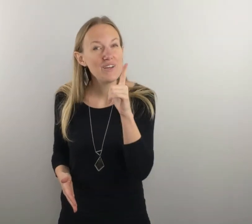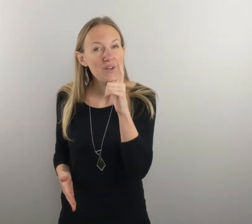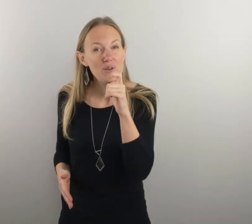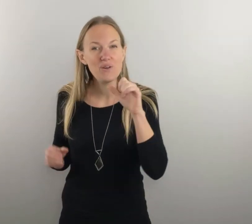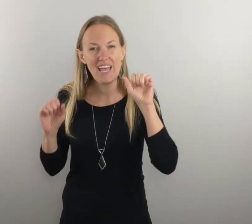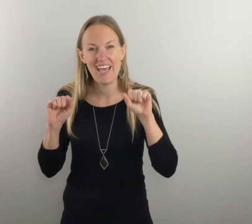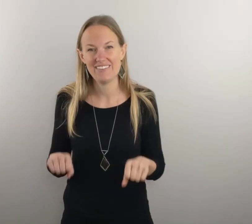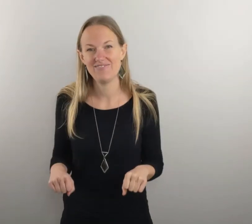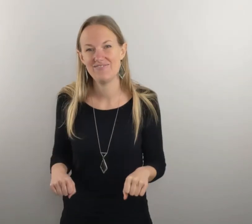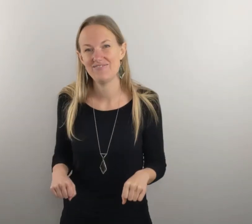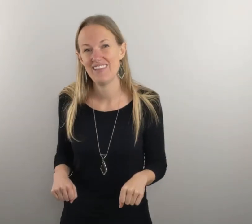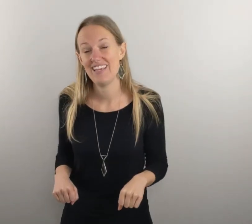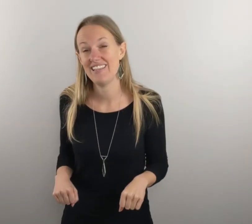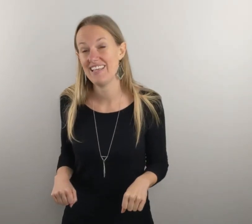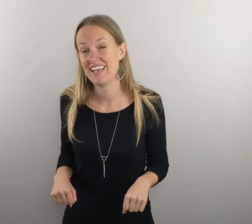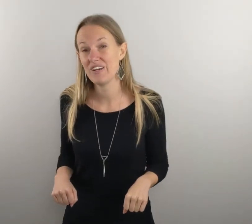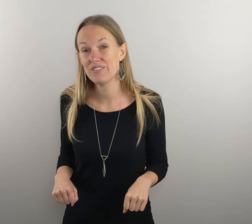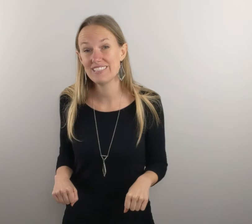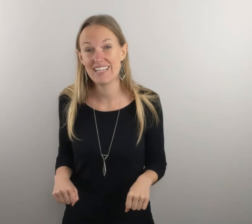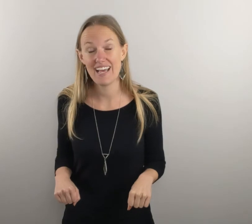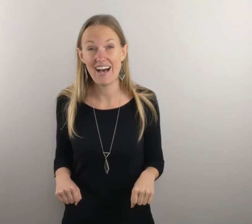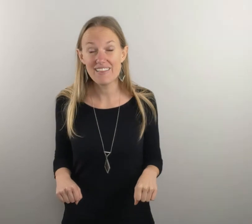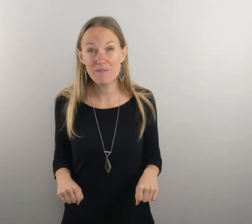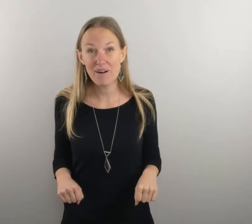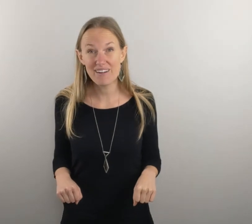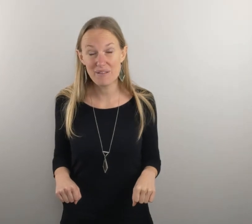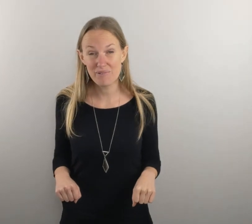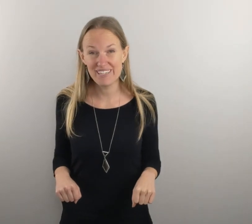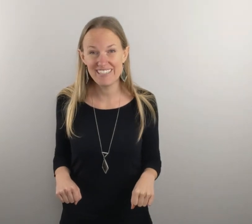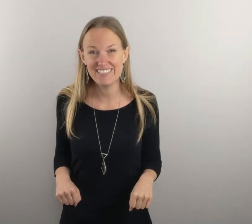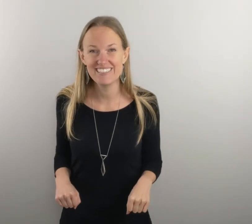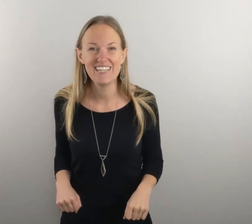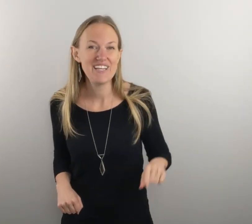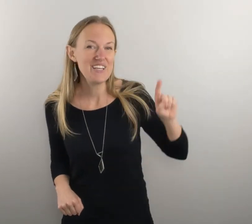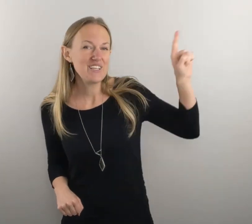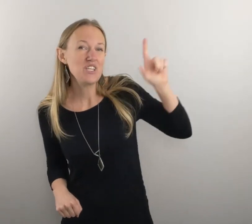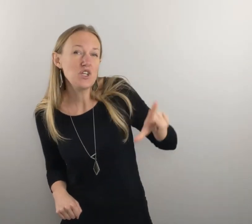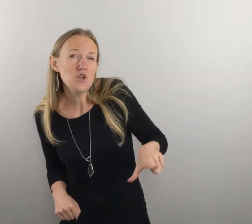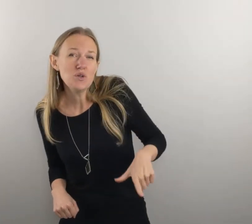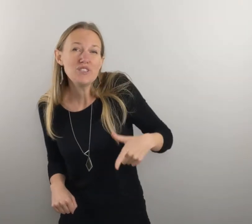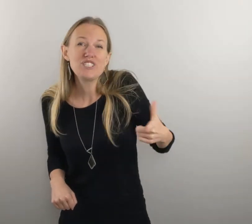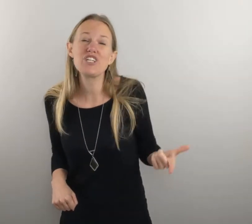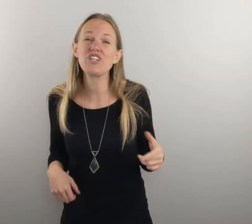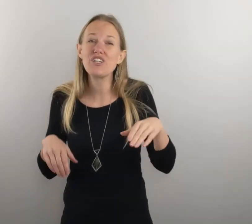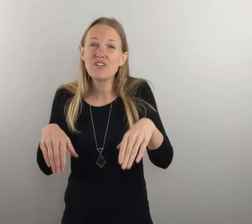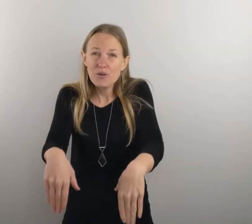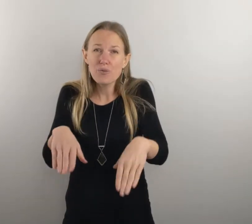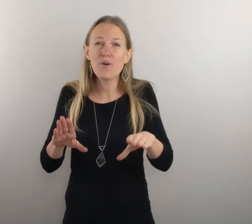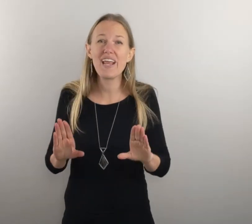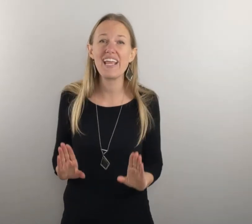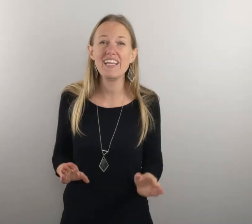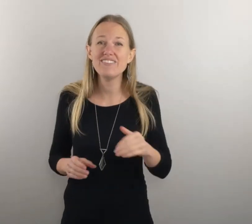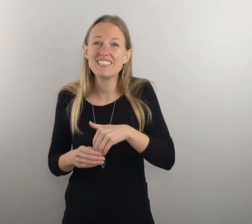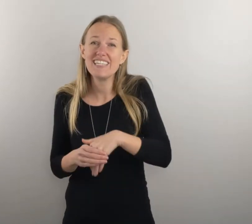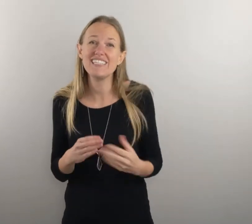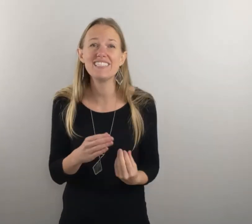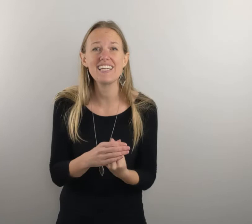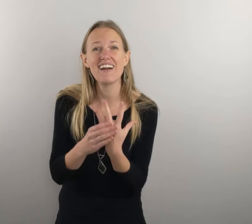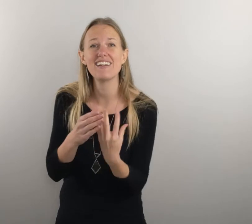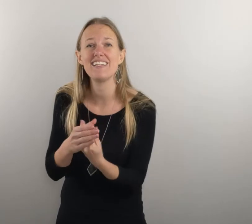who can. And then that goes to that other part of the bridge. You turn graves into